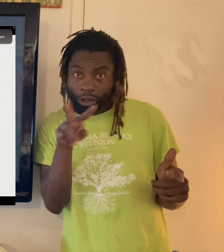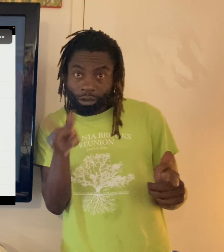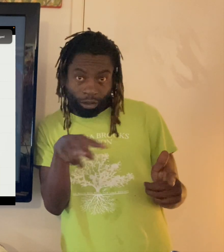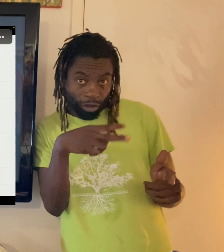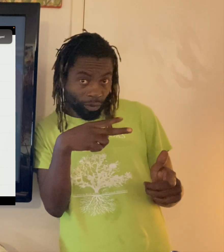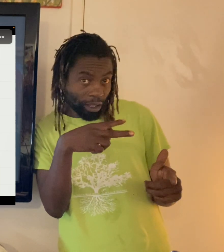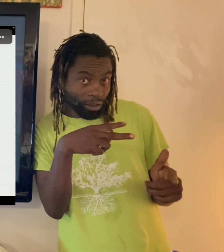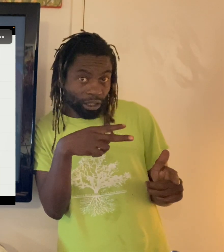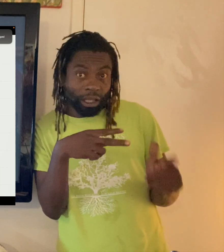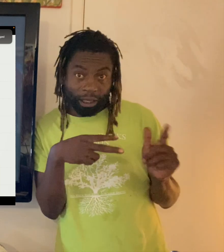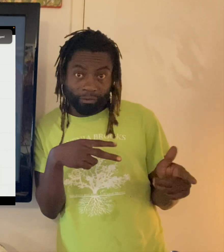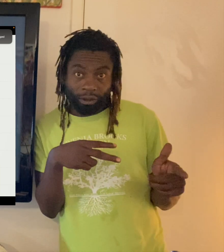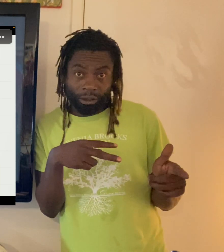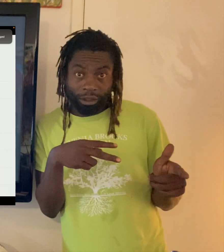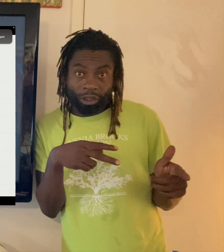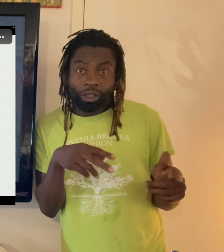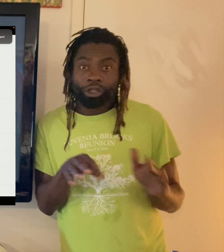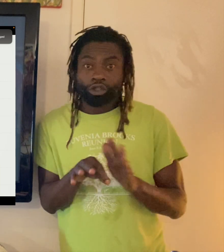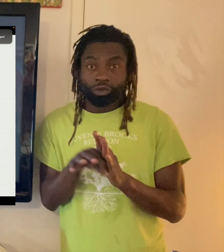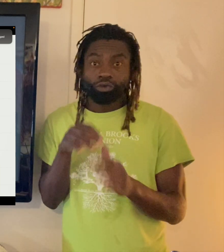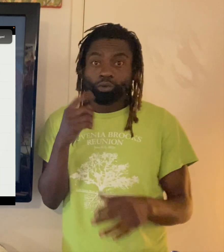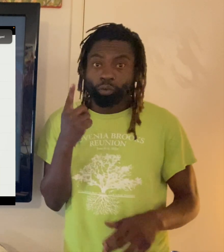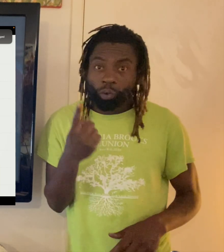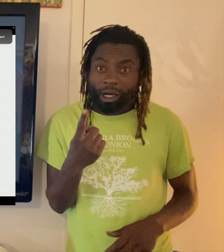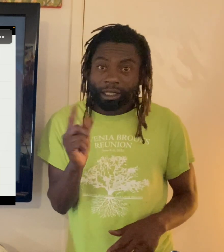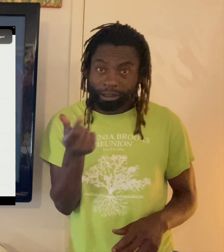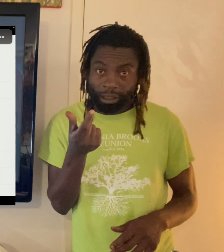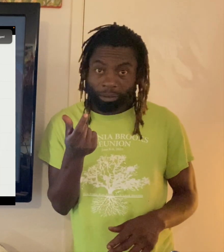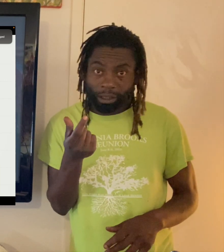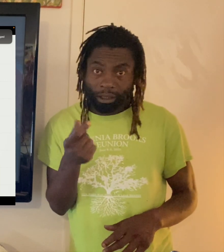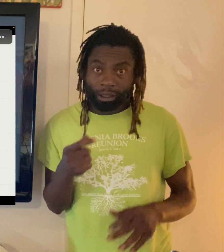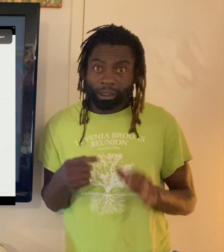left, pick one thing, and tell me what it is?